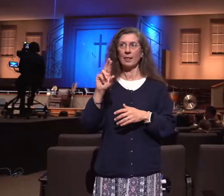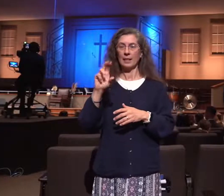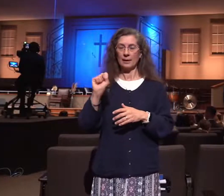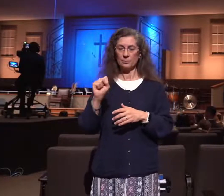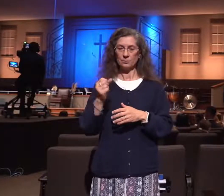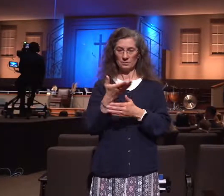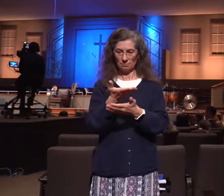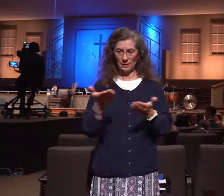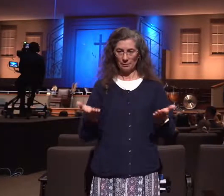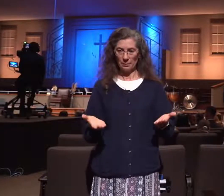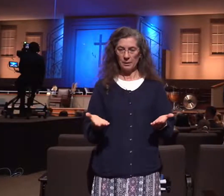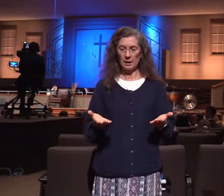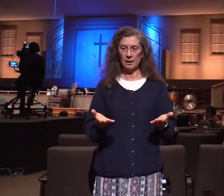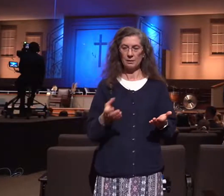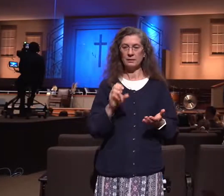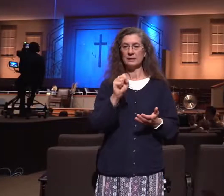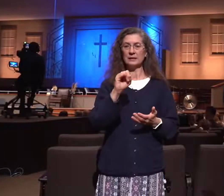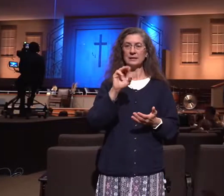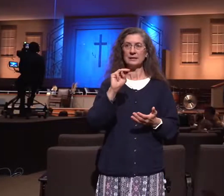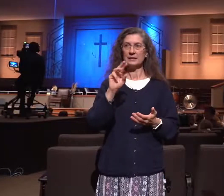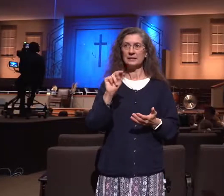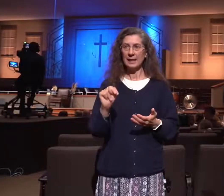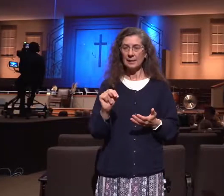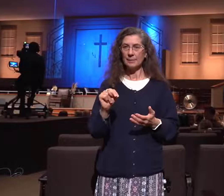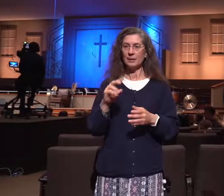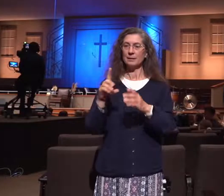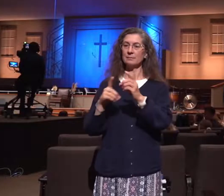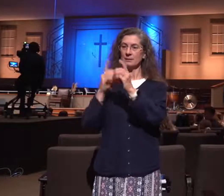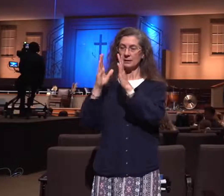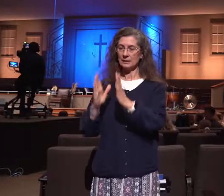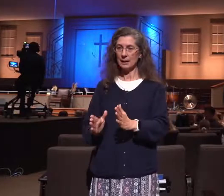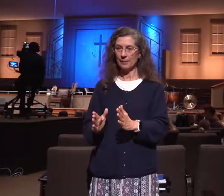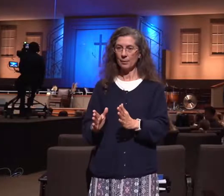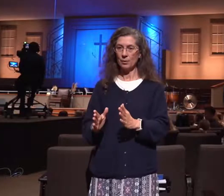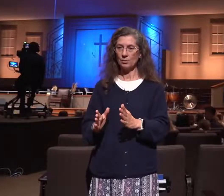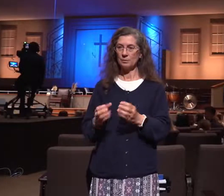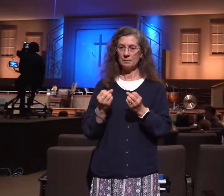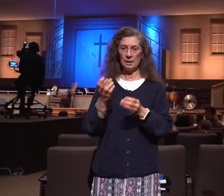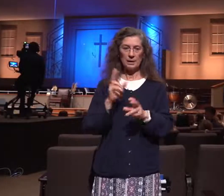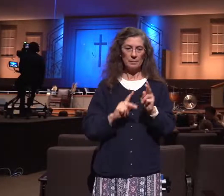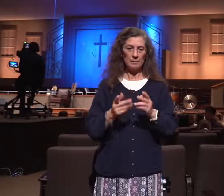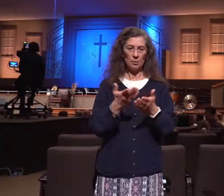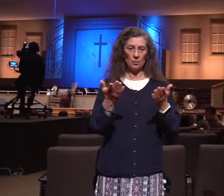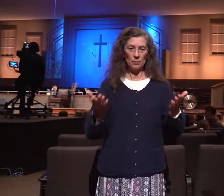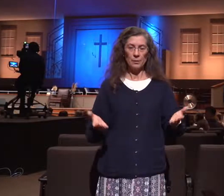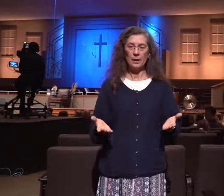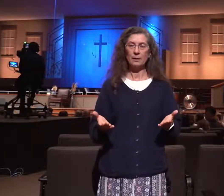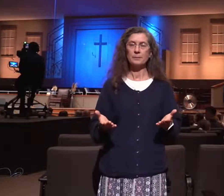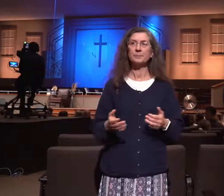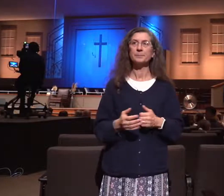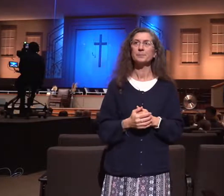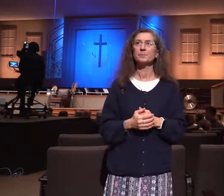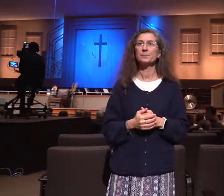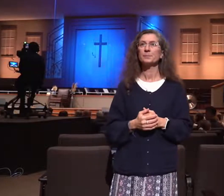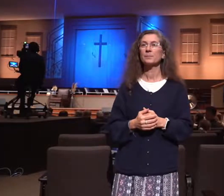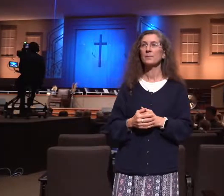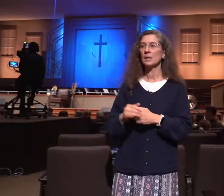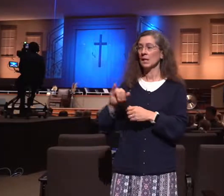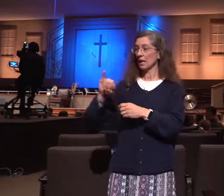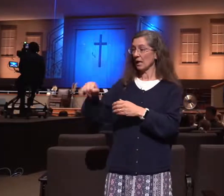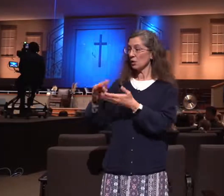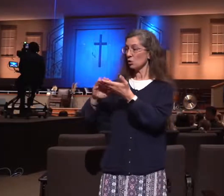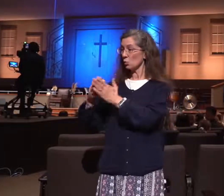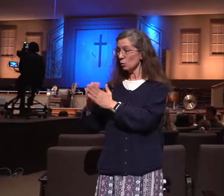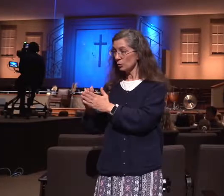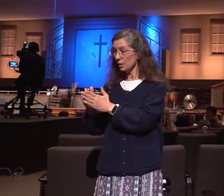Simon, the leper, was there. The disciples were there. Over in Jerusalem, they were plotting how they're going to kill